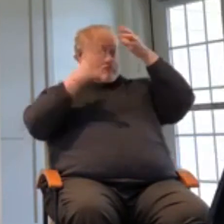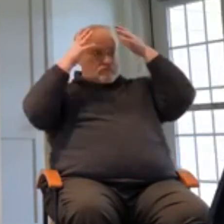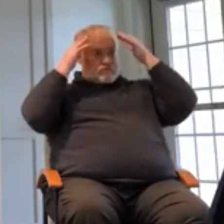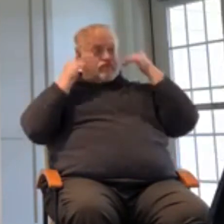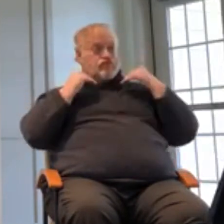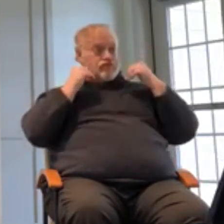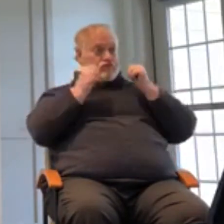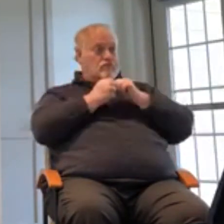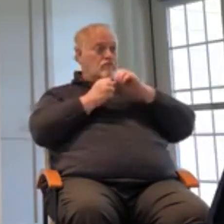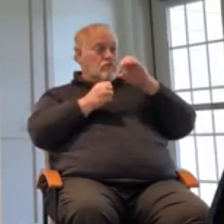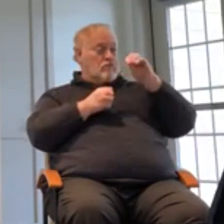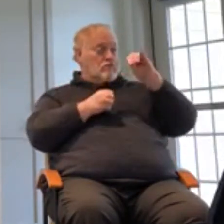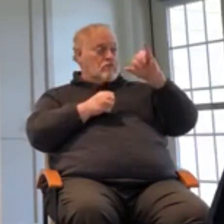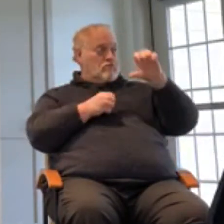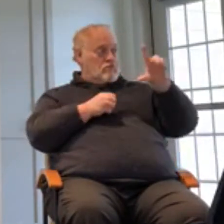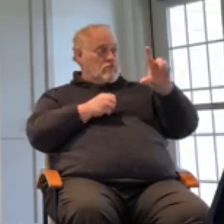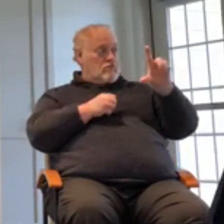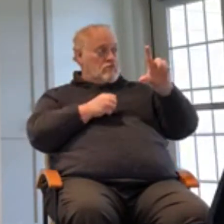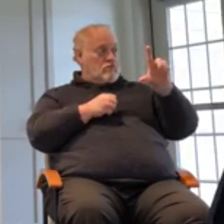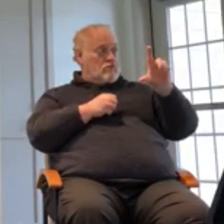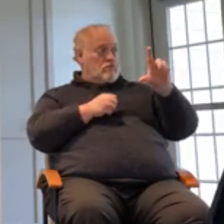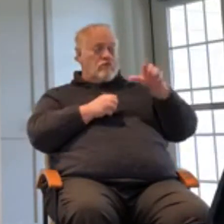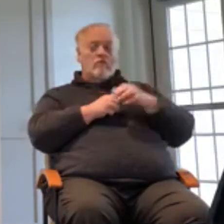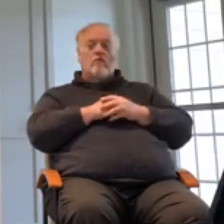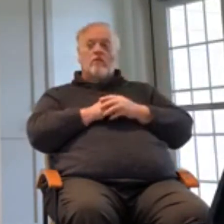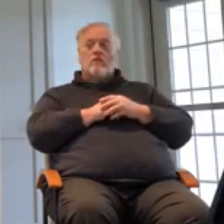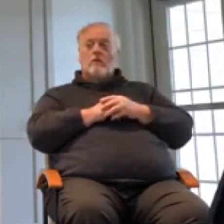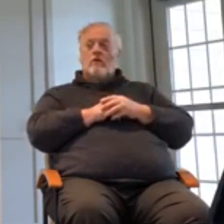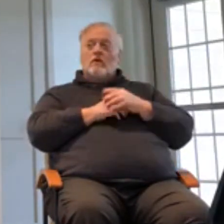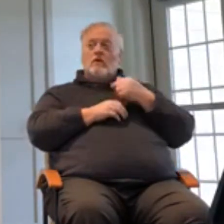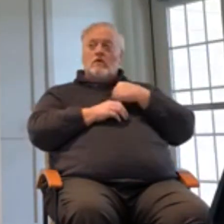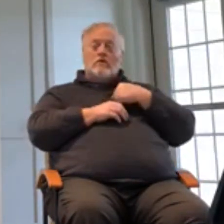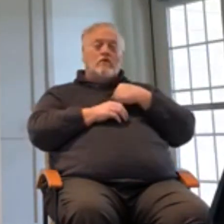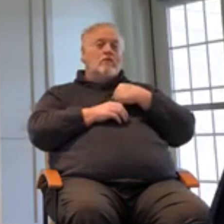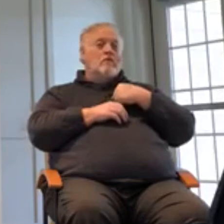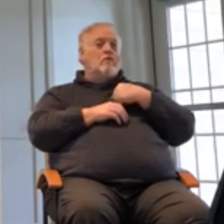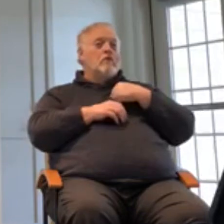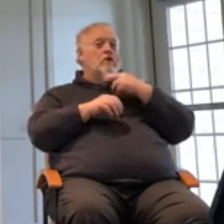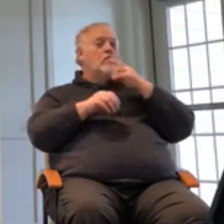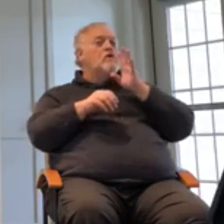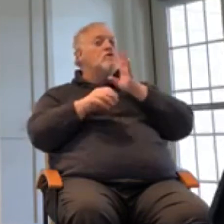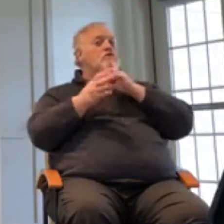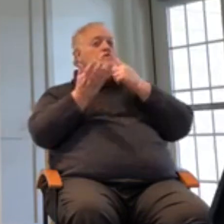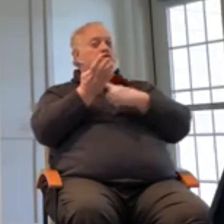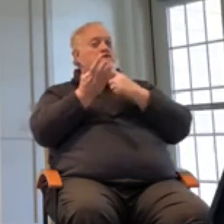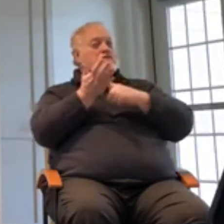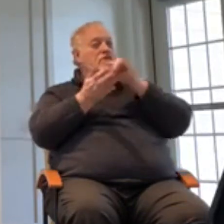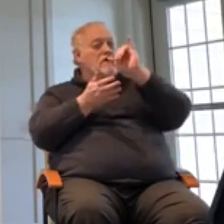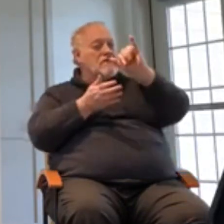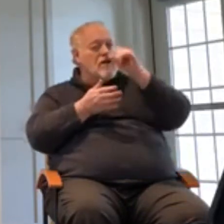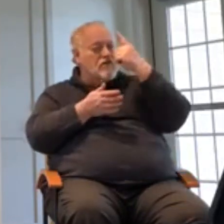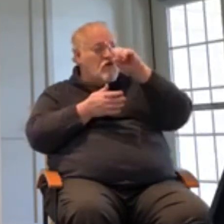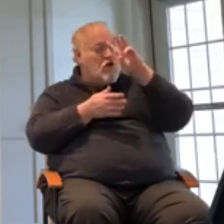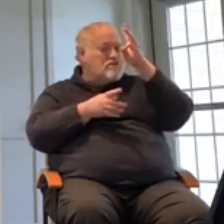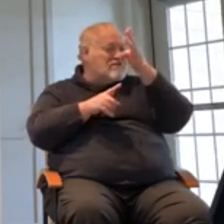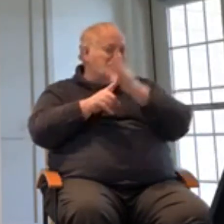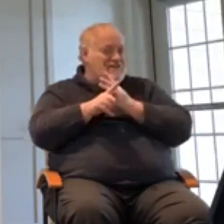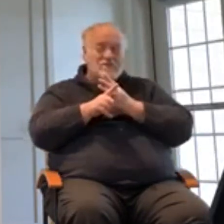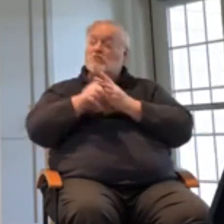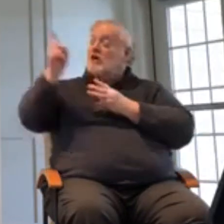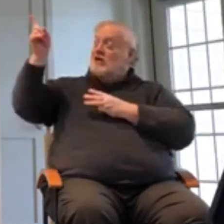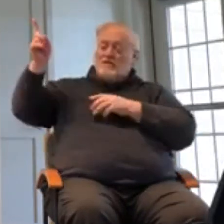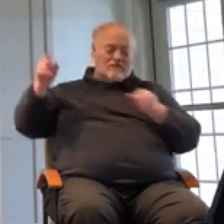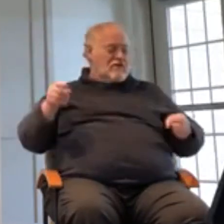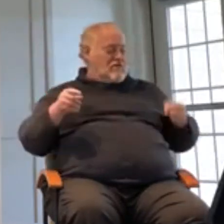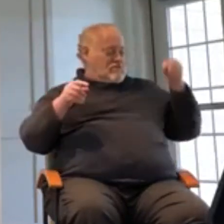this chapter, this small chapter of 6 verses. We could go on this for like 2-3 months. We could talk about the rod and the staff on how